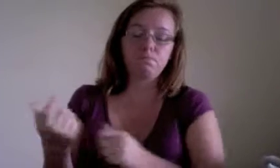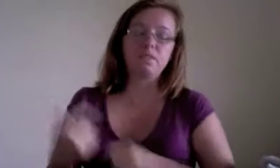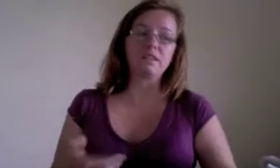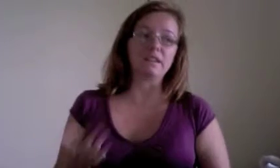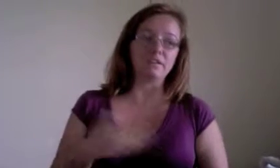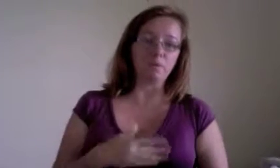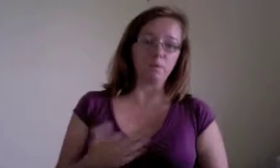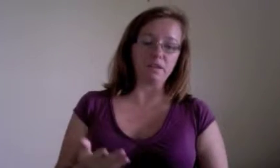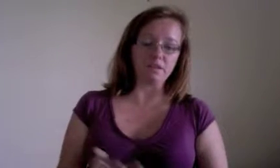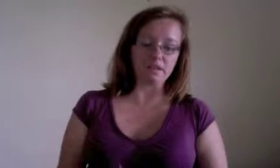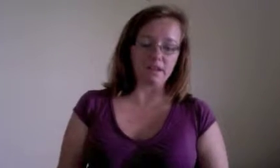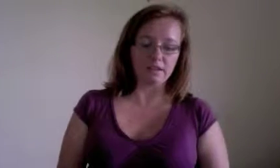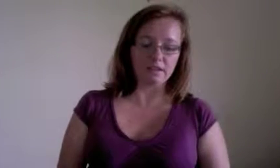to get from one place to the next.